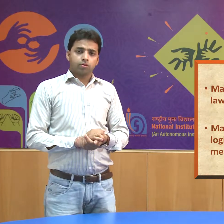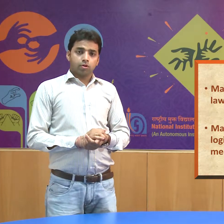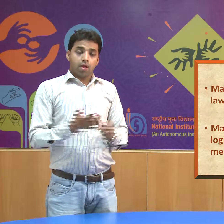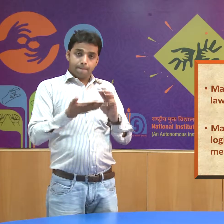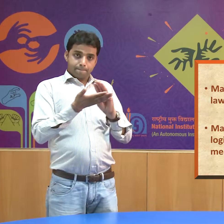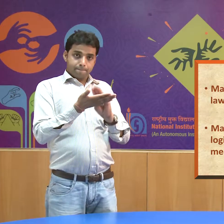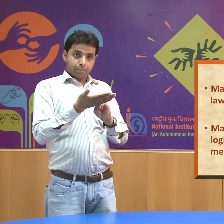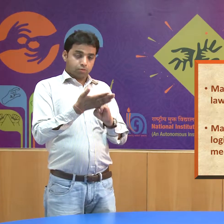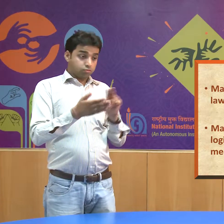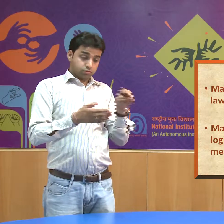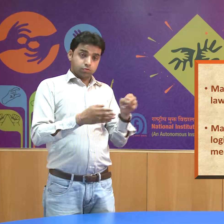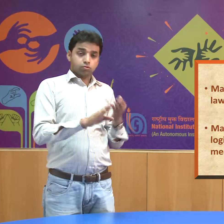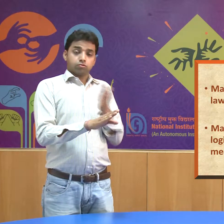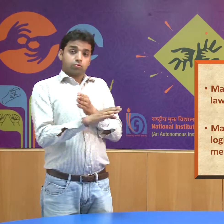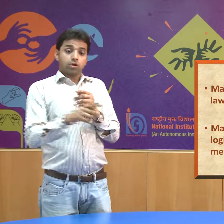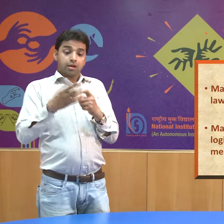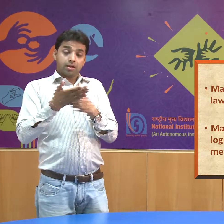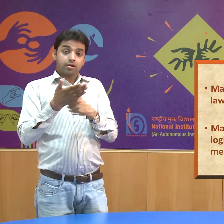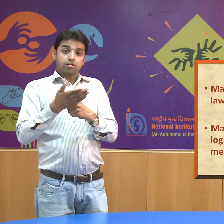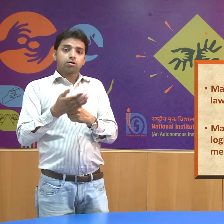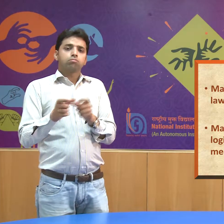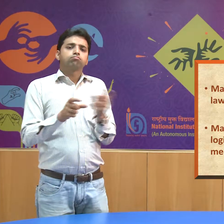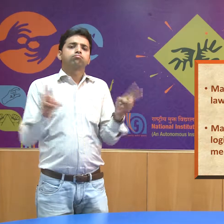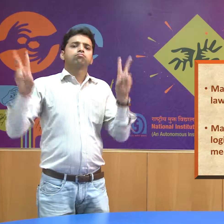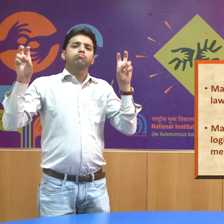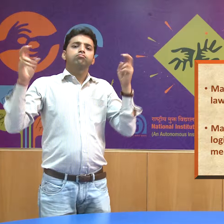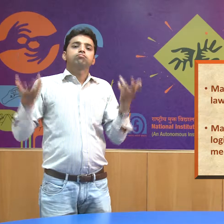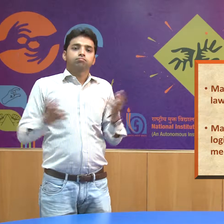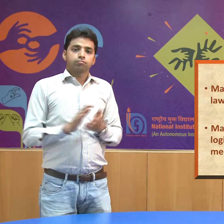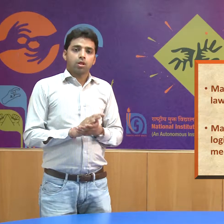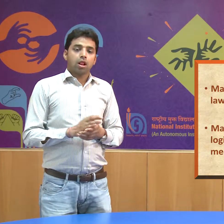Mankulat or rational subjects like logic,